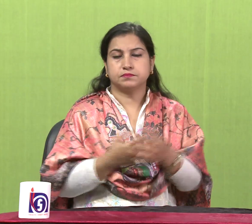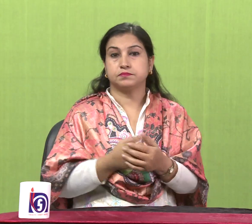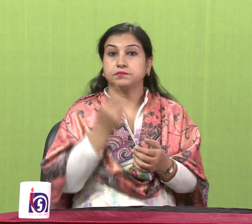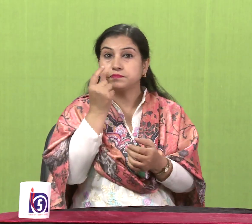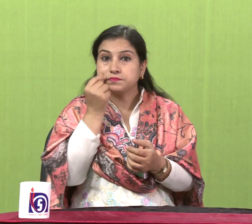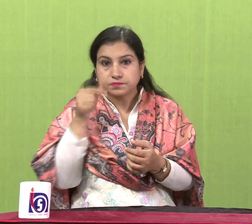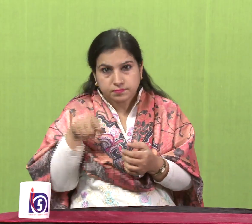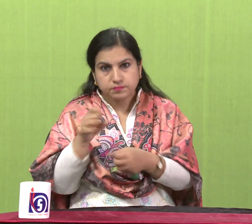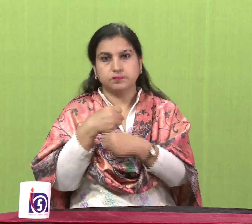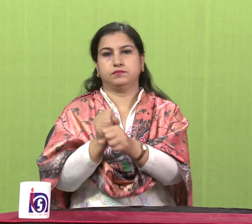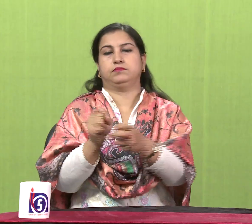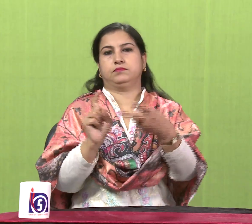man-made.